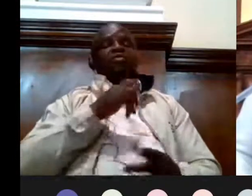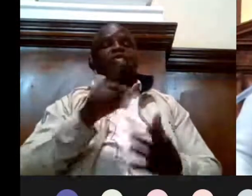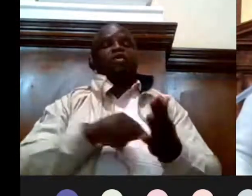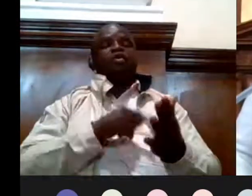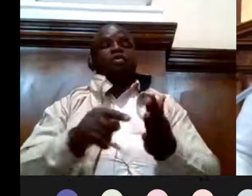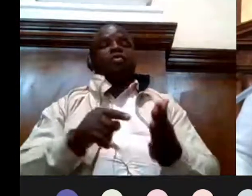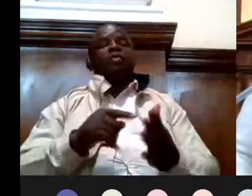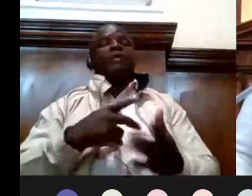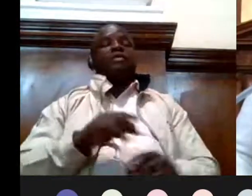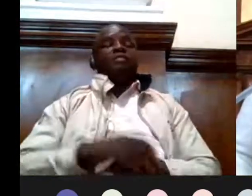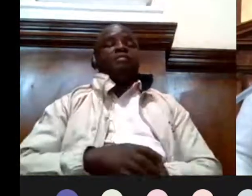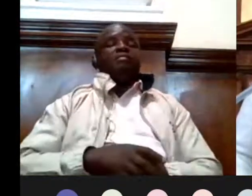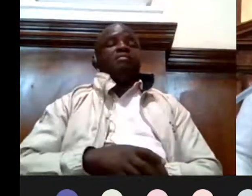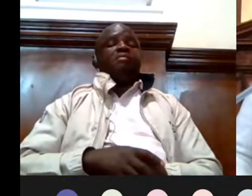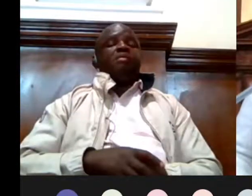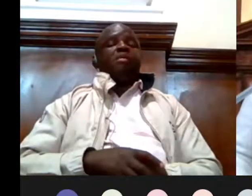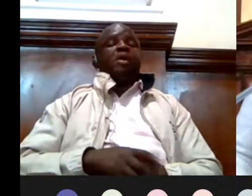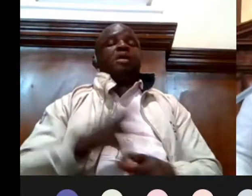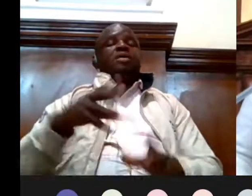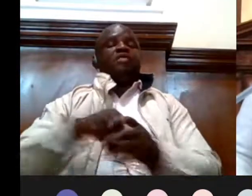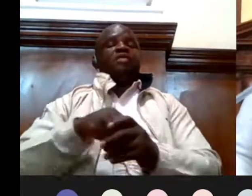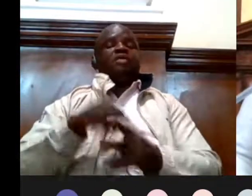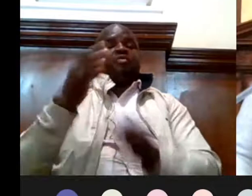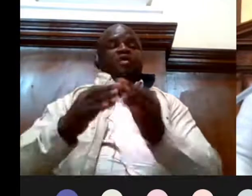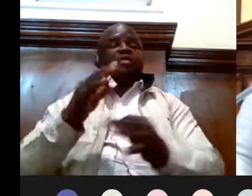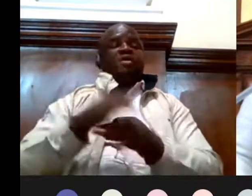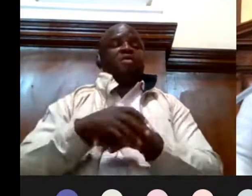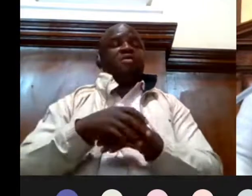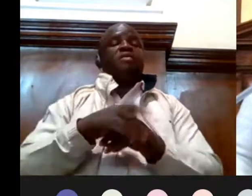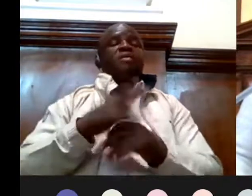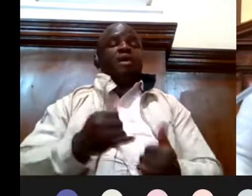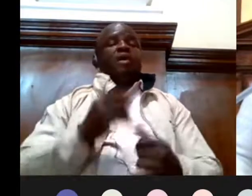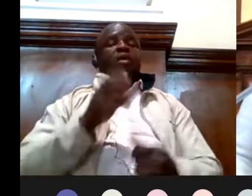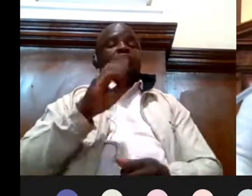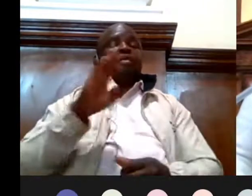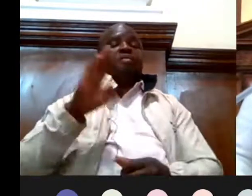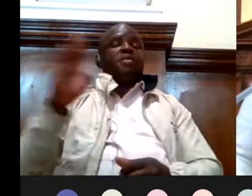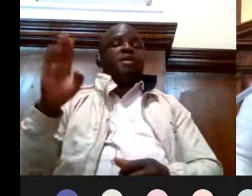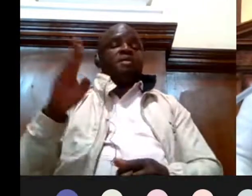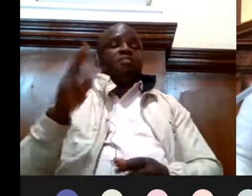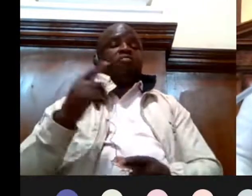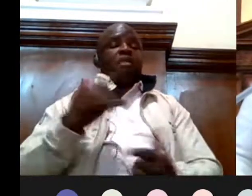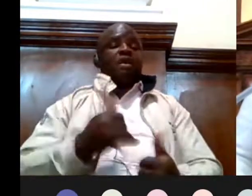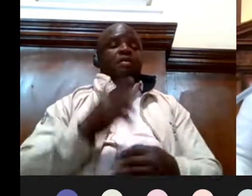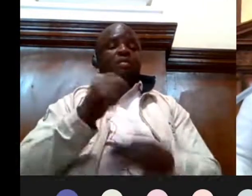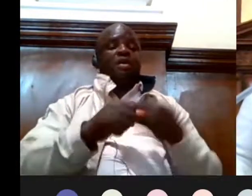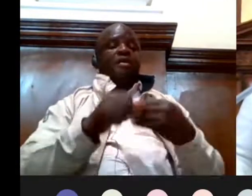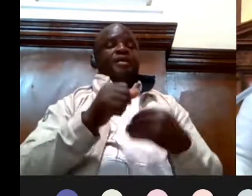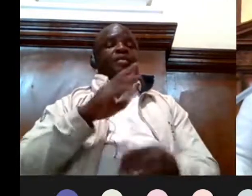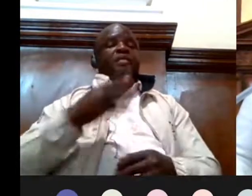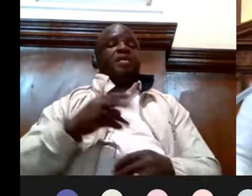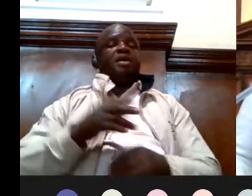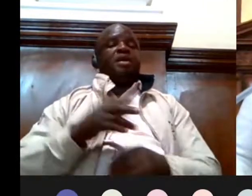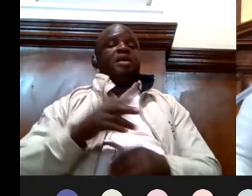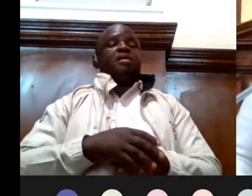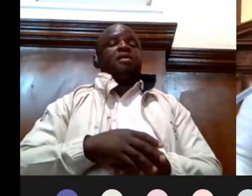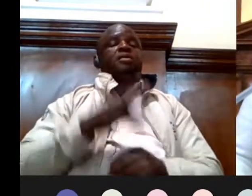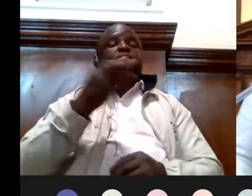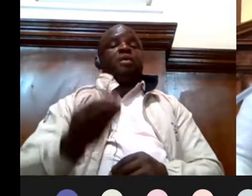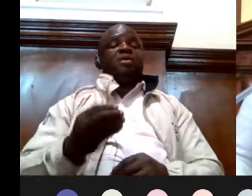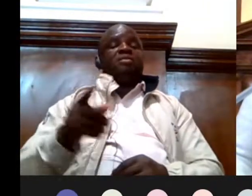ezikude kunabo as a political parties. Ngoku eBrandfort khona kule nyanga yamanina.